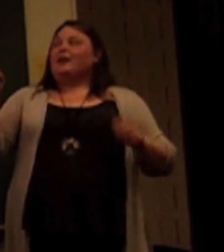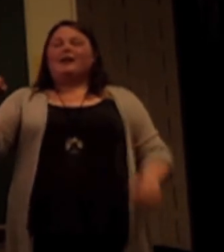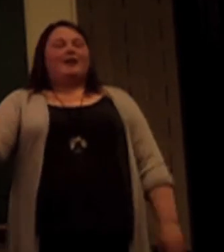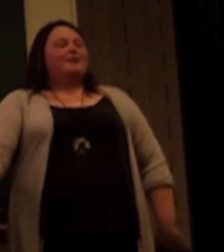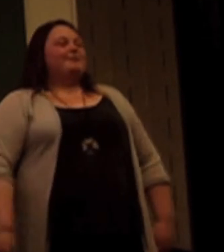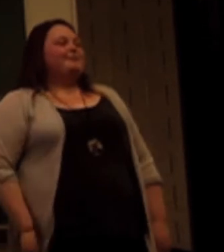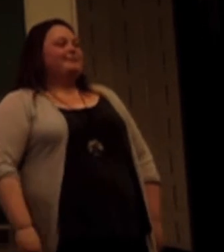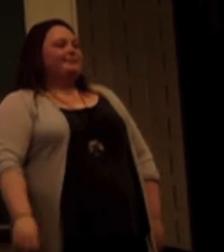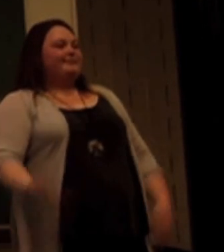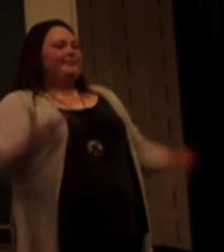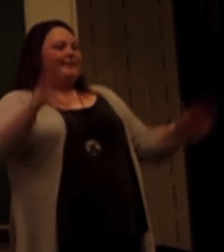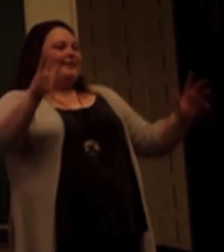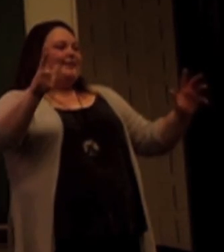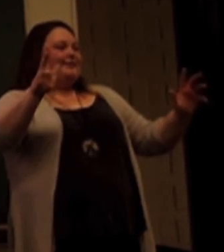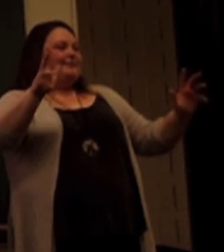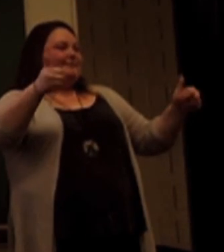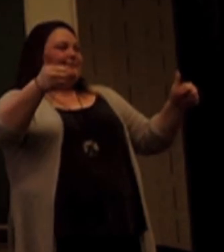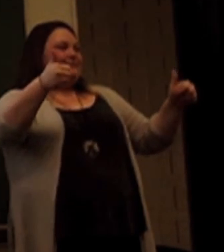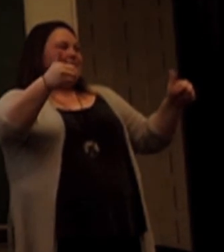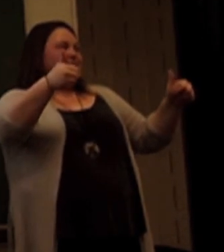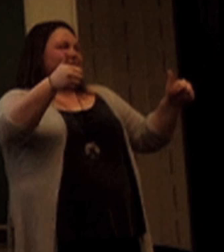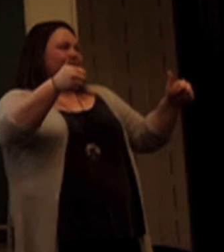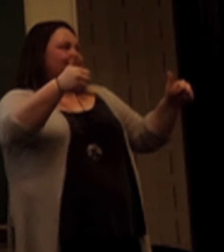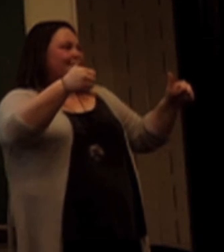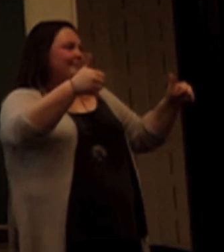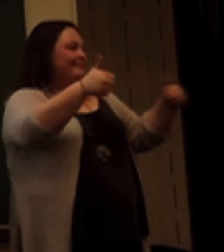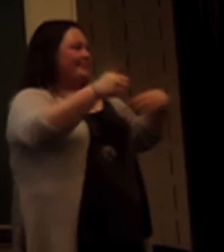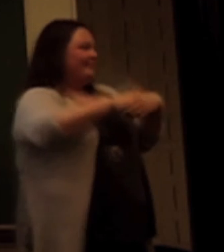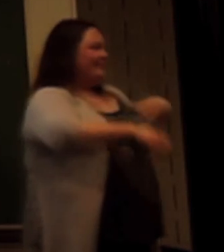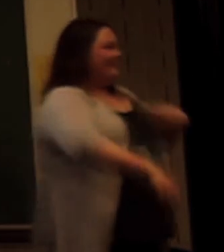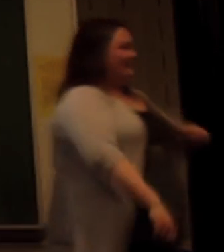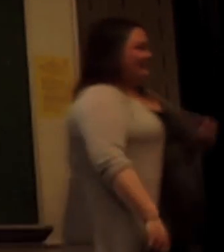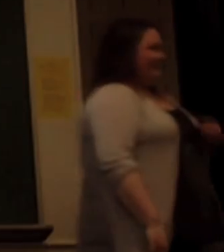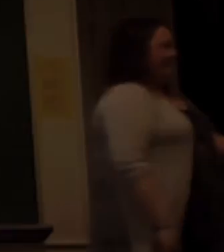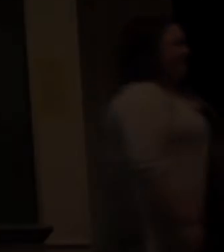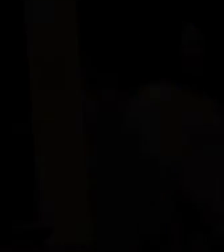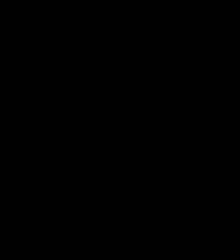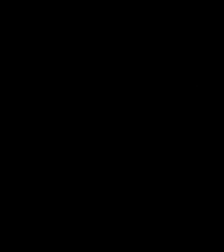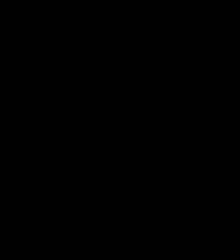get on. That's it.